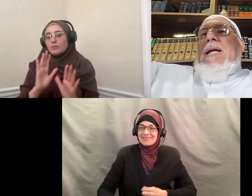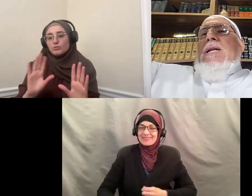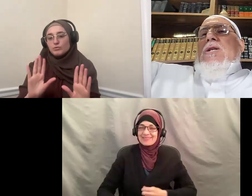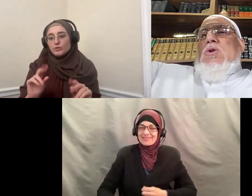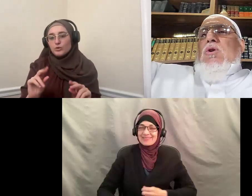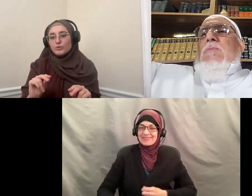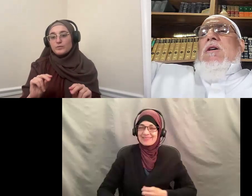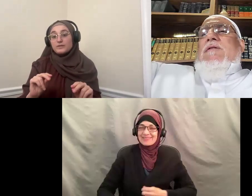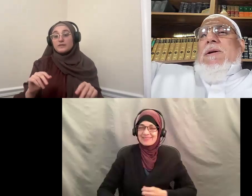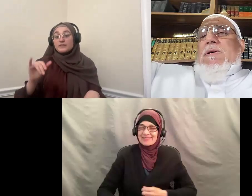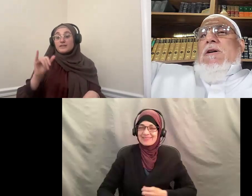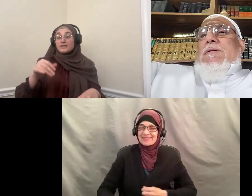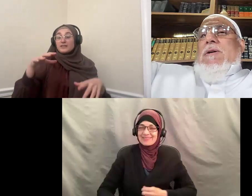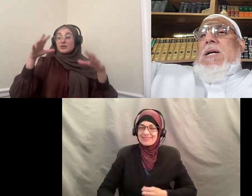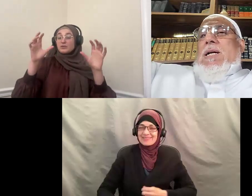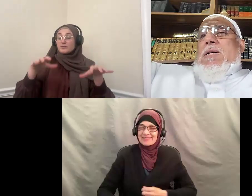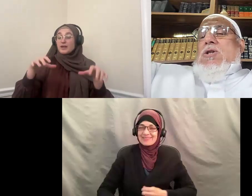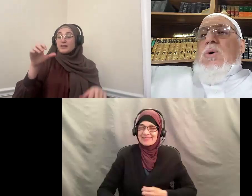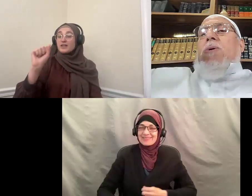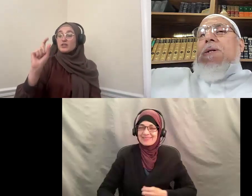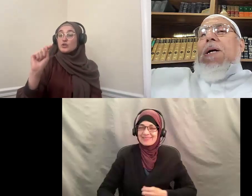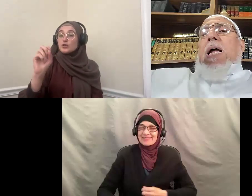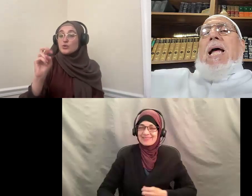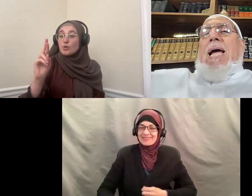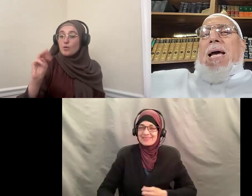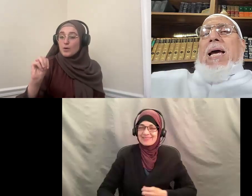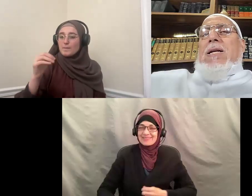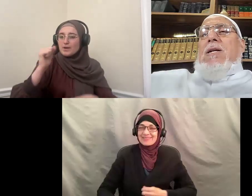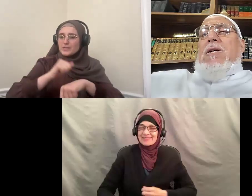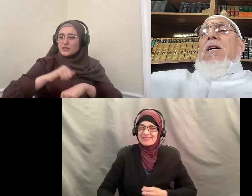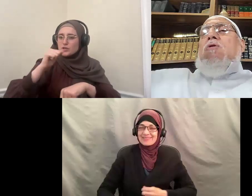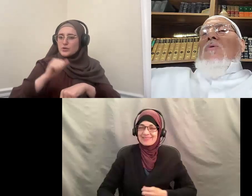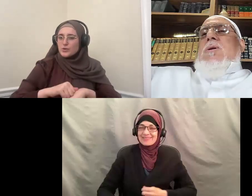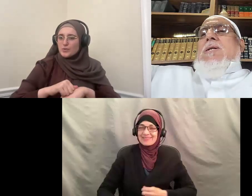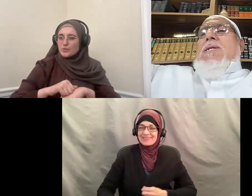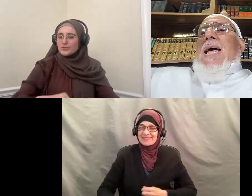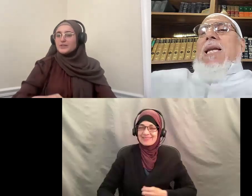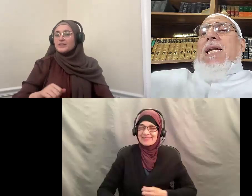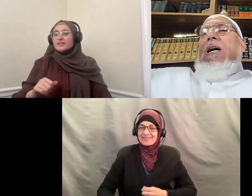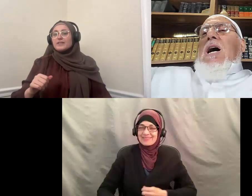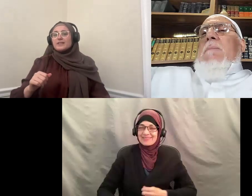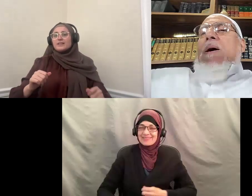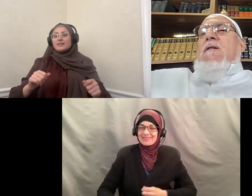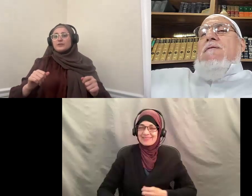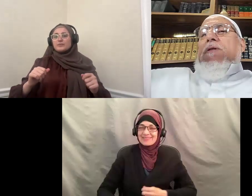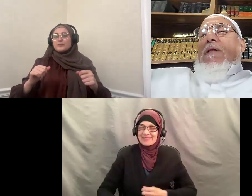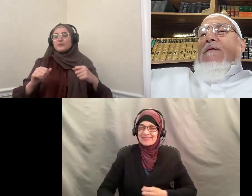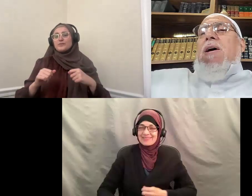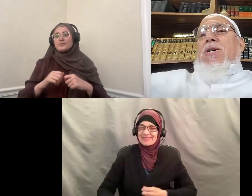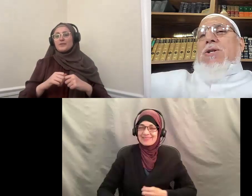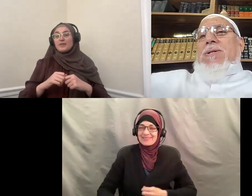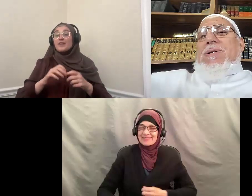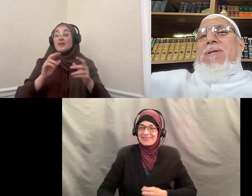a rainstorm of stones, and it was standing above